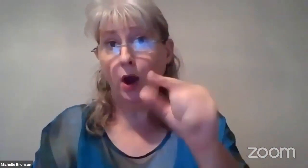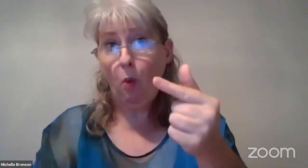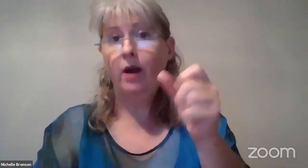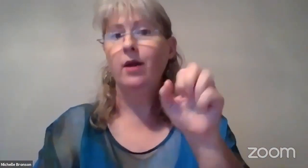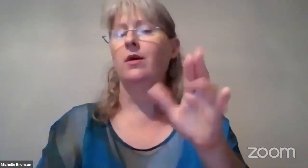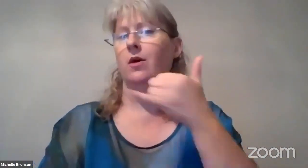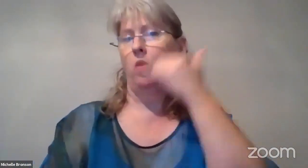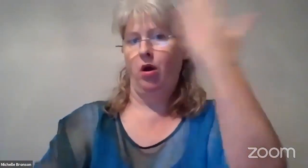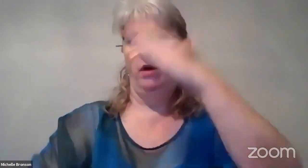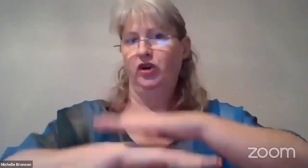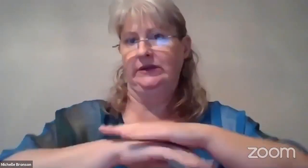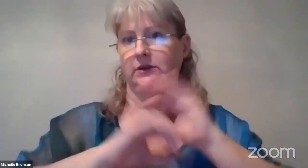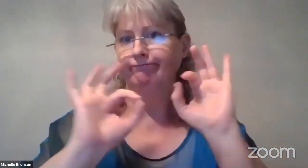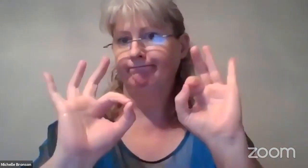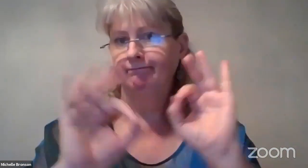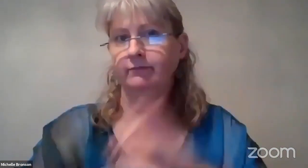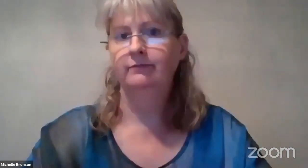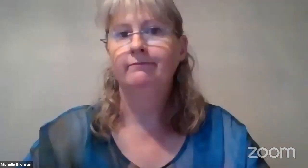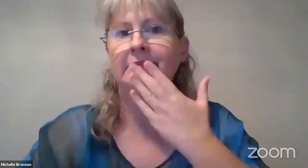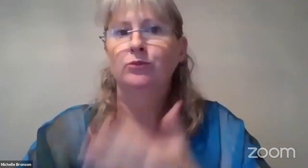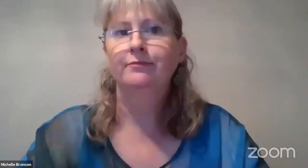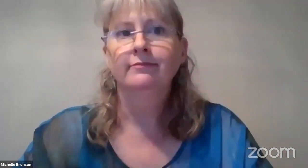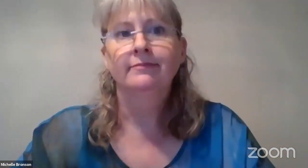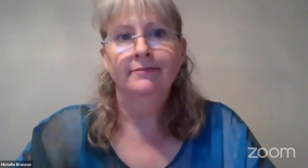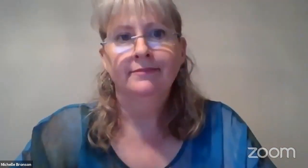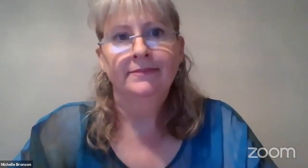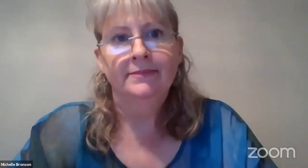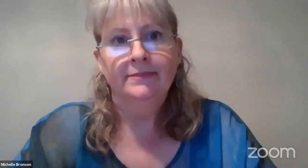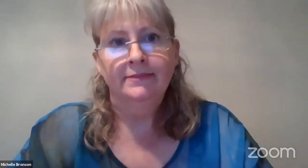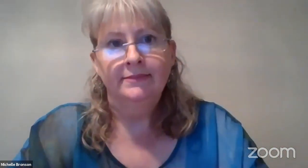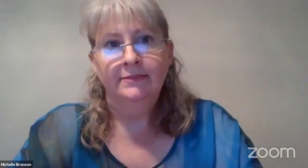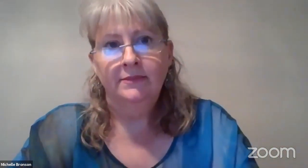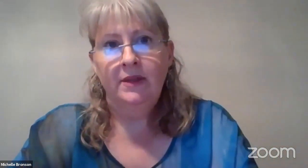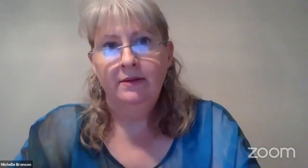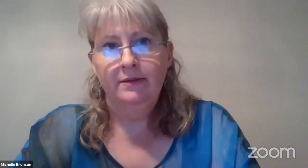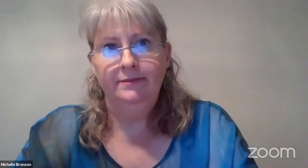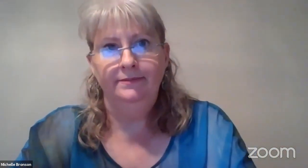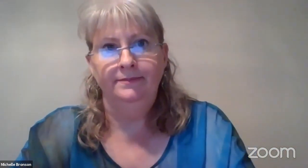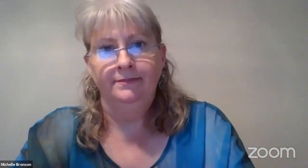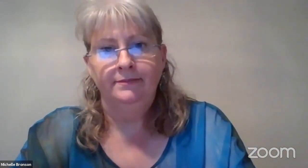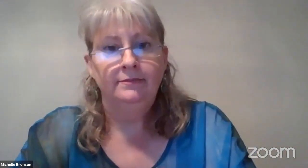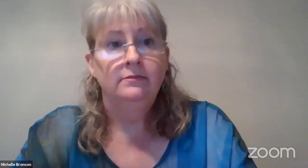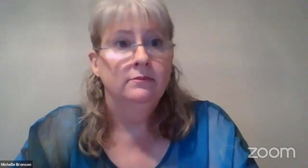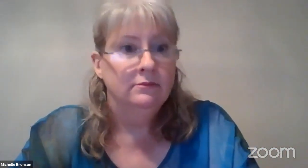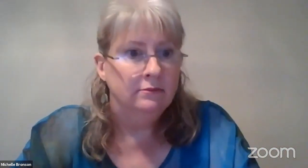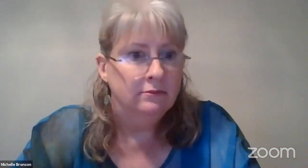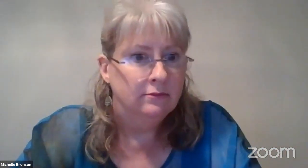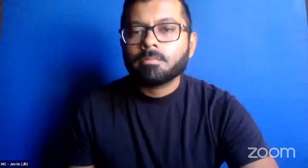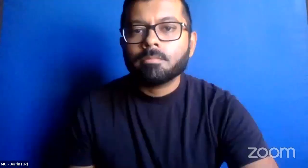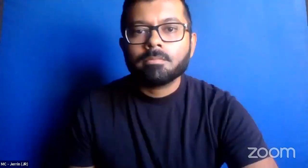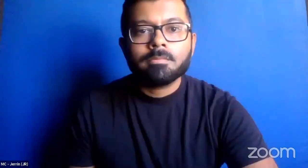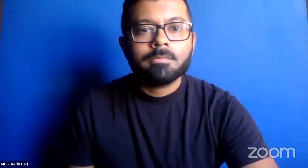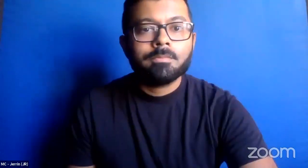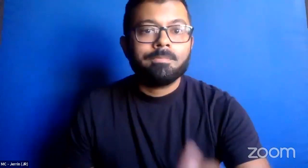But whenever in doubt, contact the front desk or use the resources at dhhsc.org email.